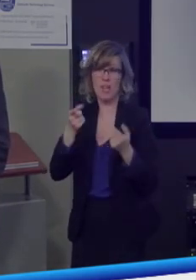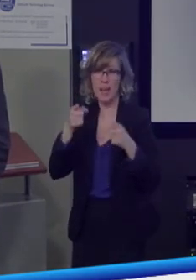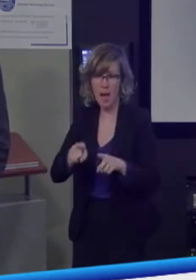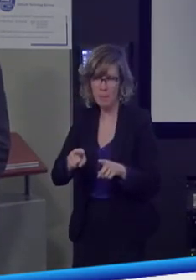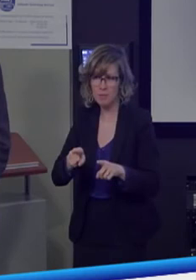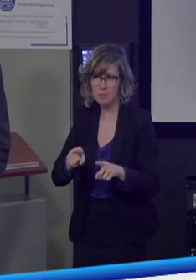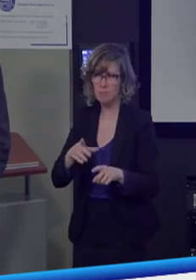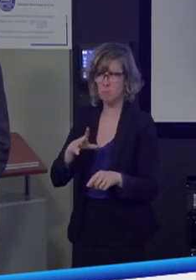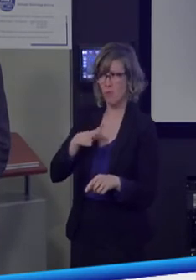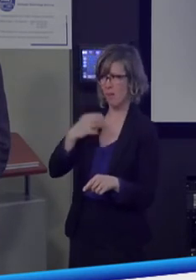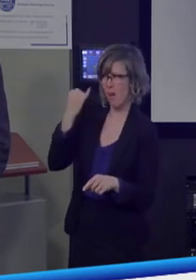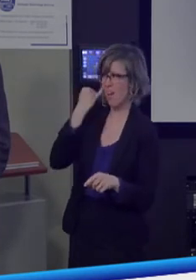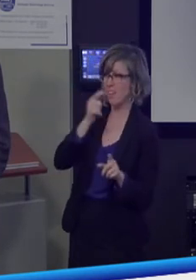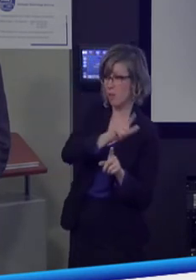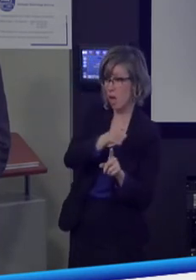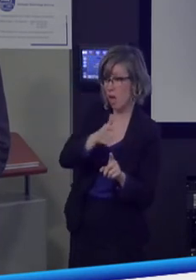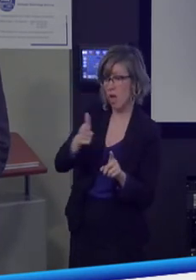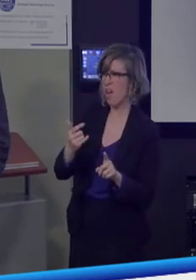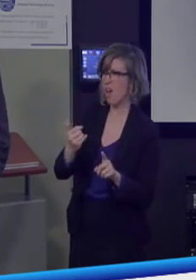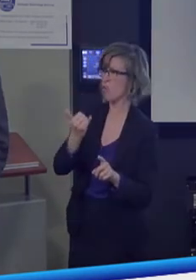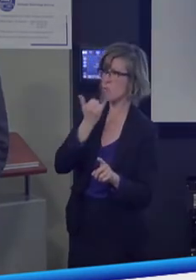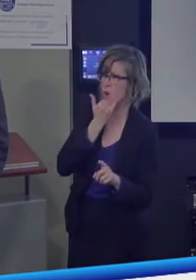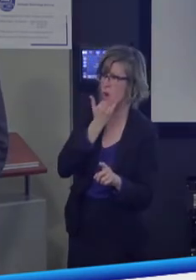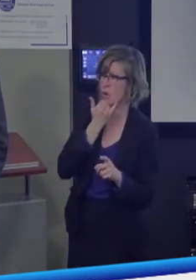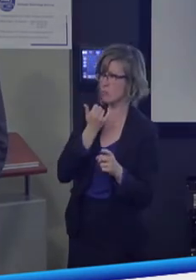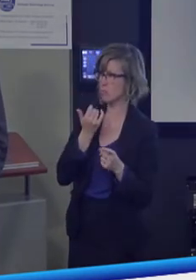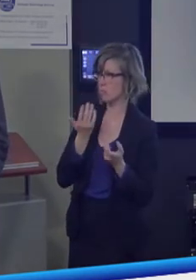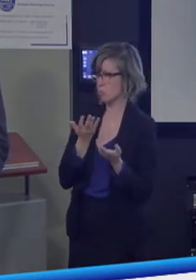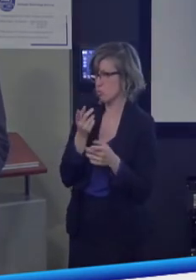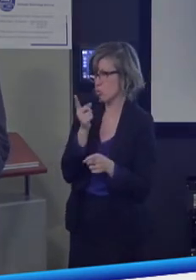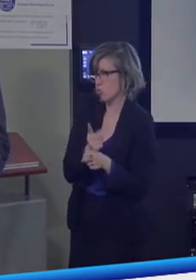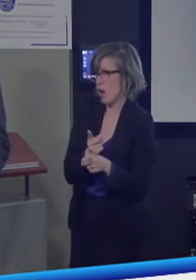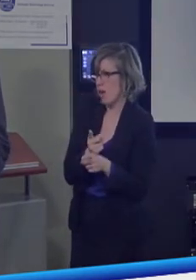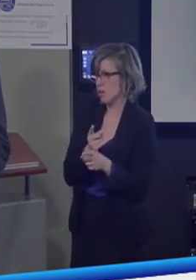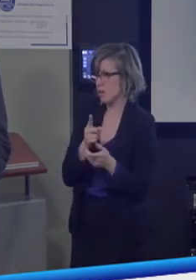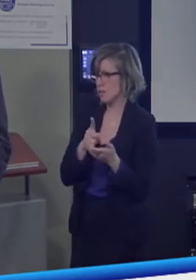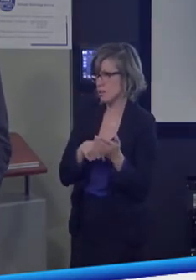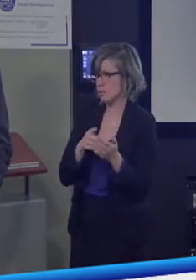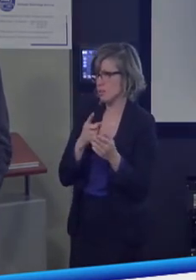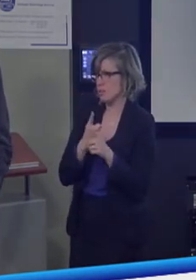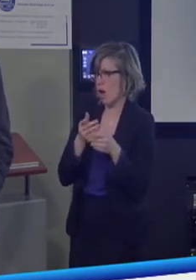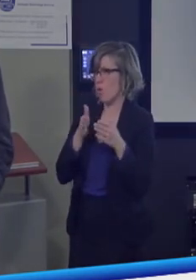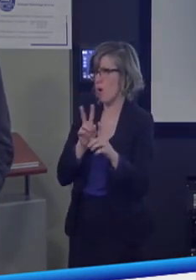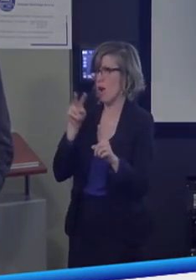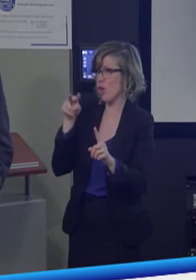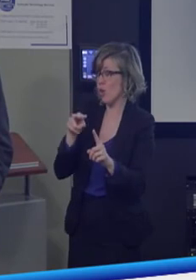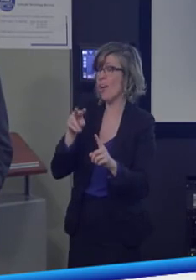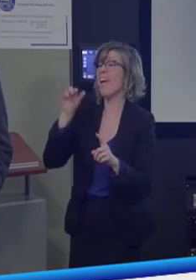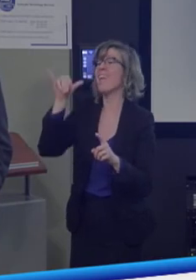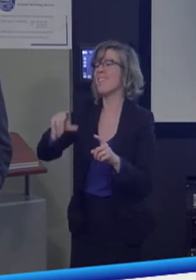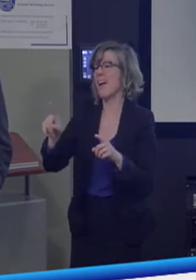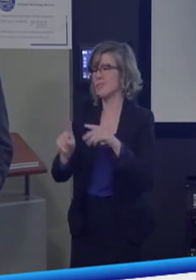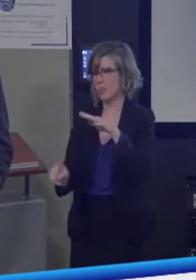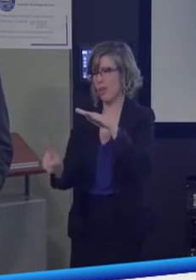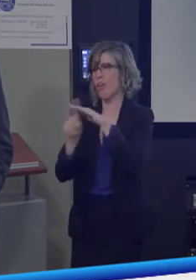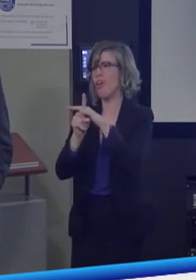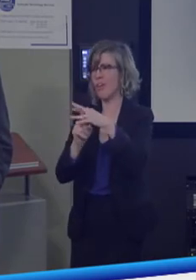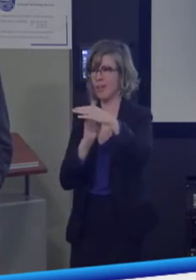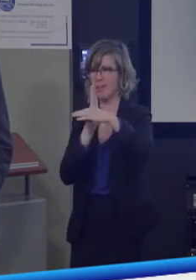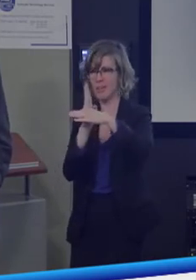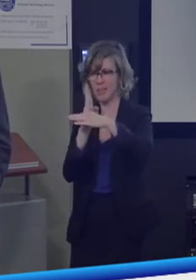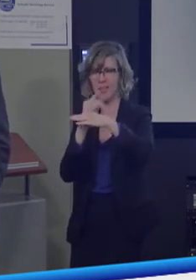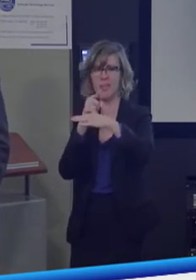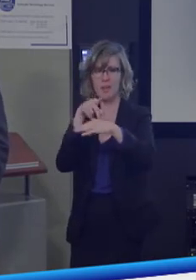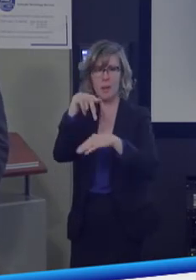right? What is the way to look at it? And this is where the famous 2x2 matrix that he called Pasteur's Quadrant came